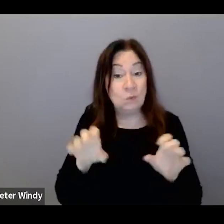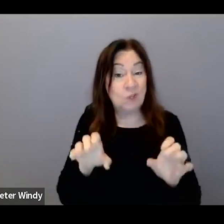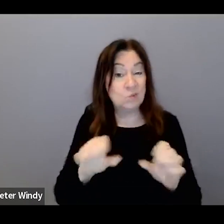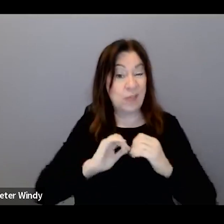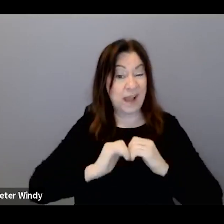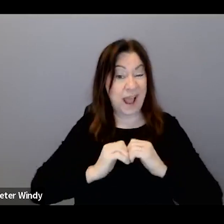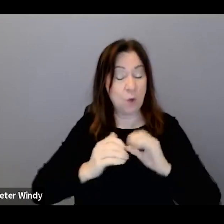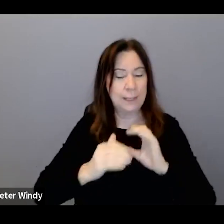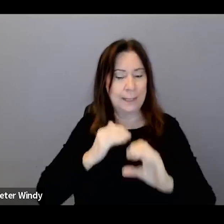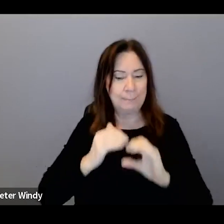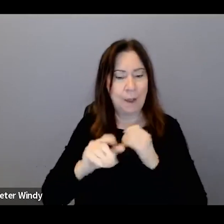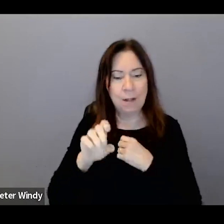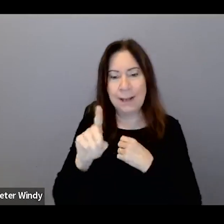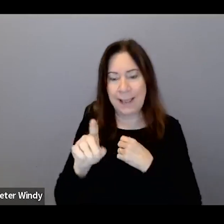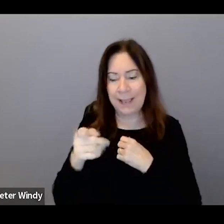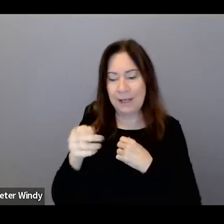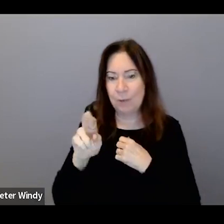by emailing